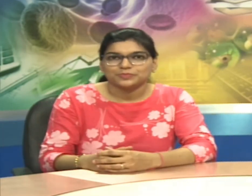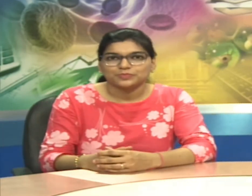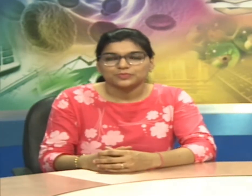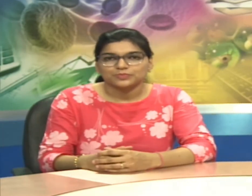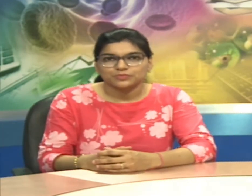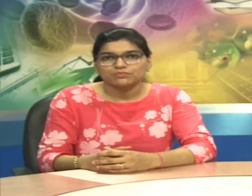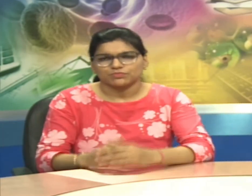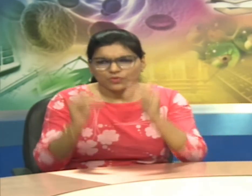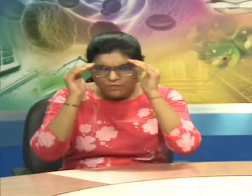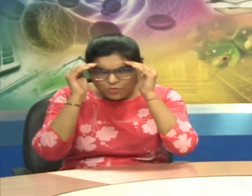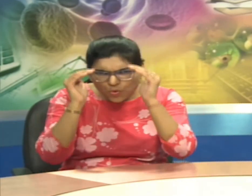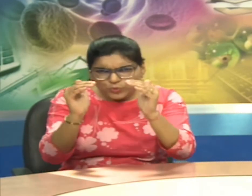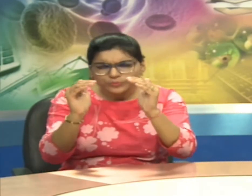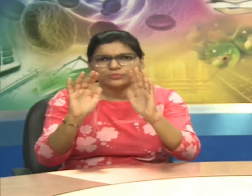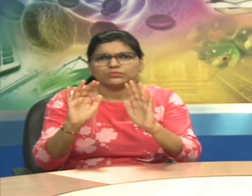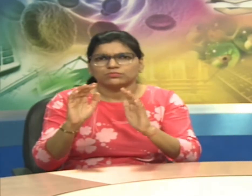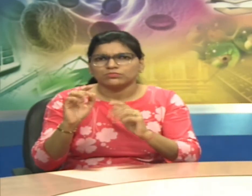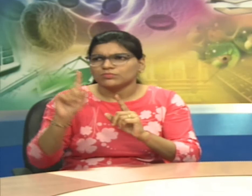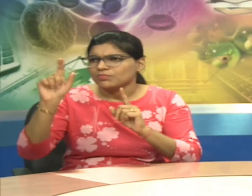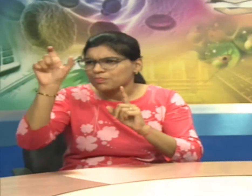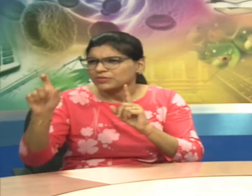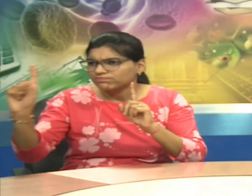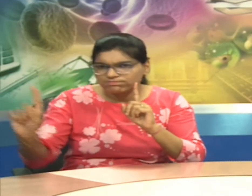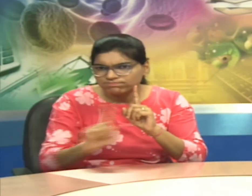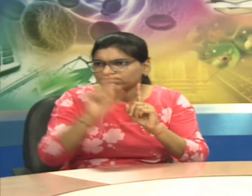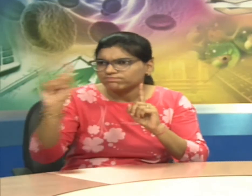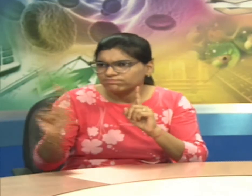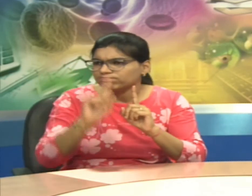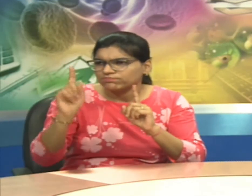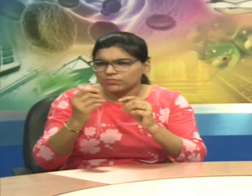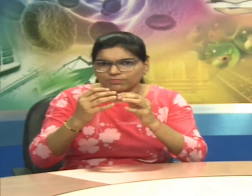Next word is specific, which means focused.